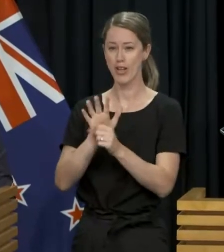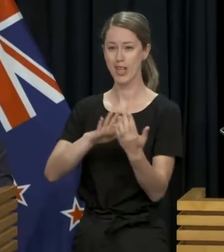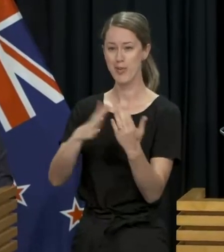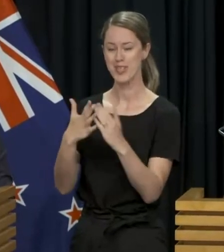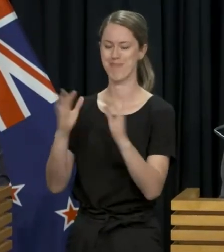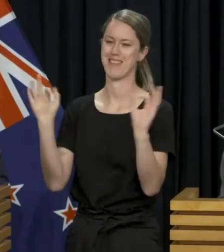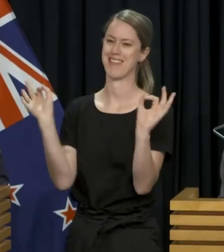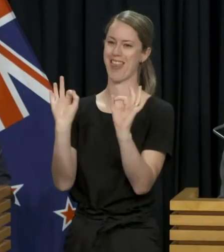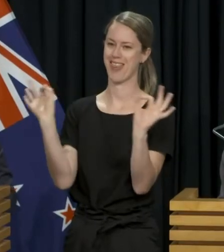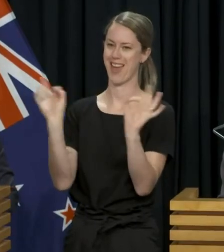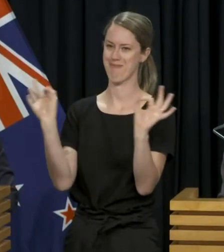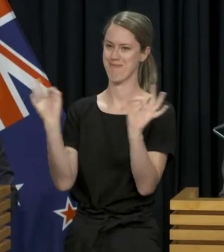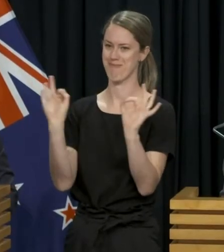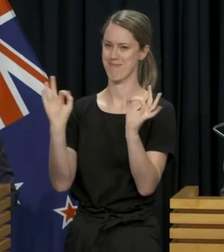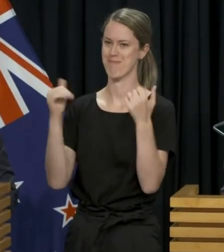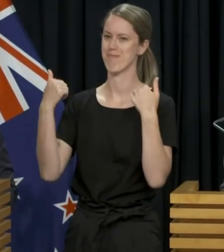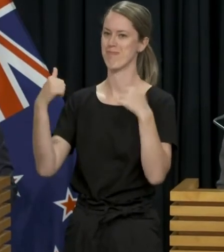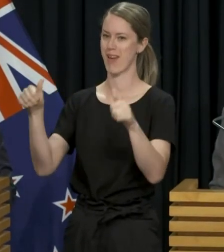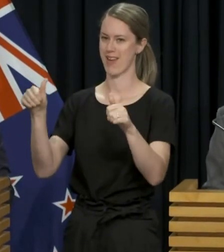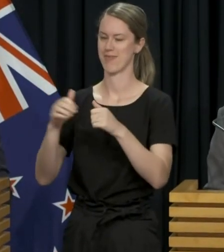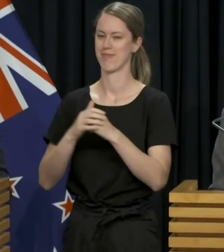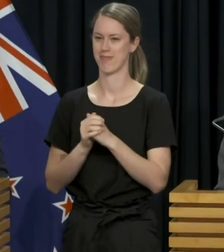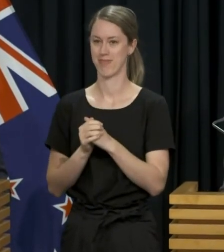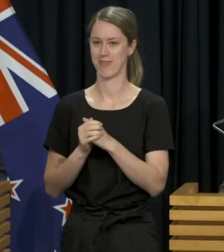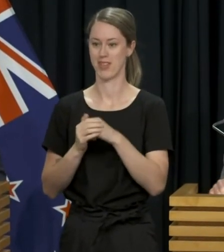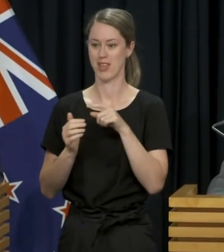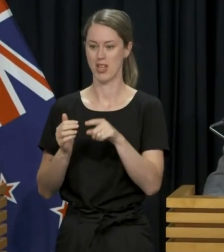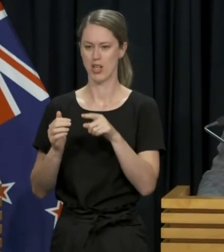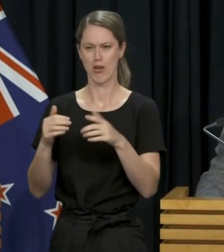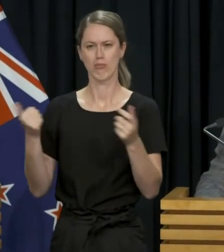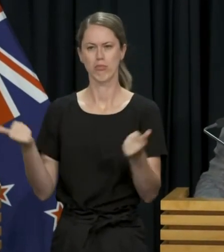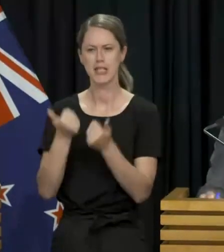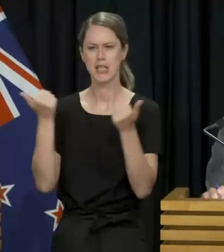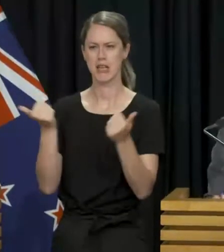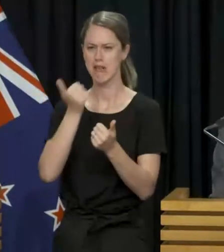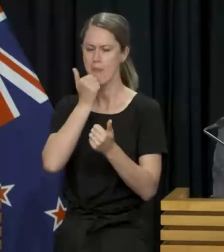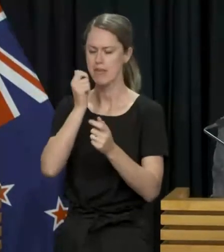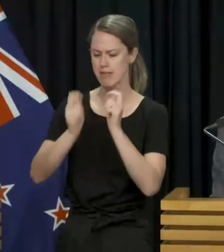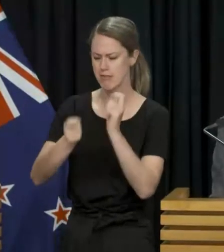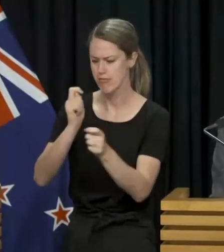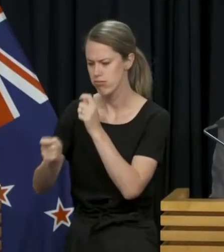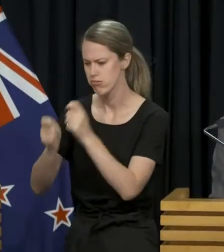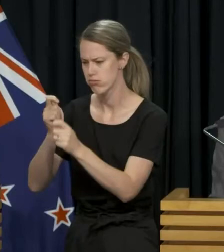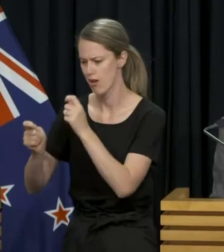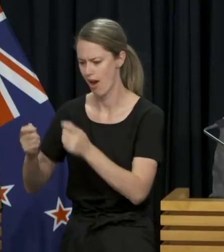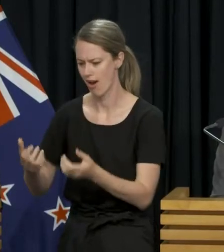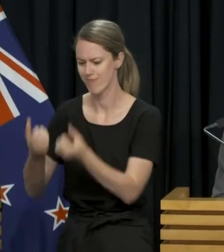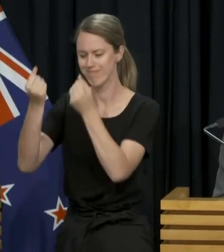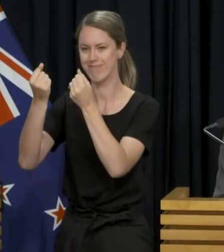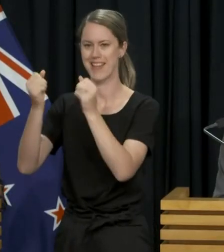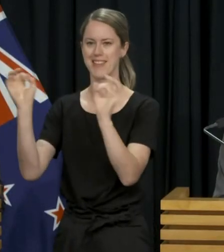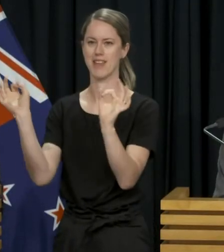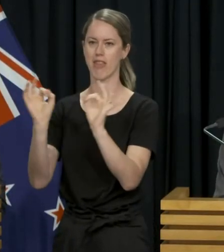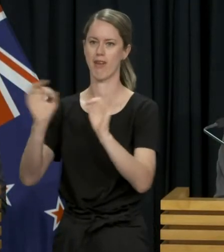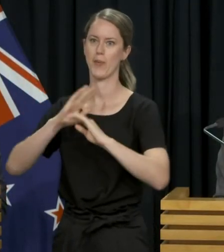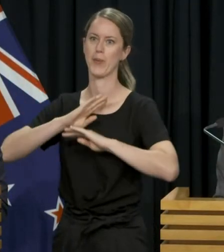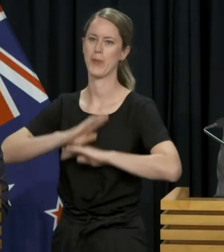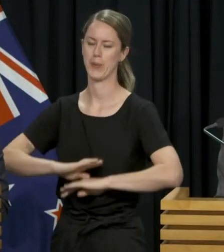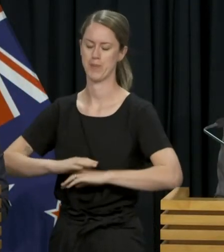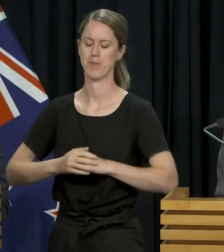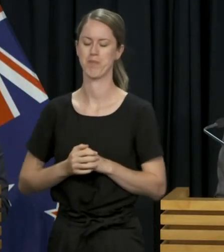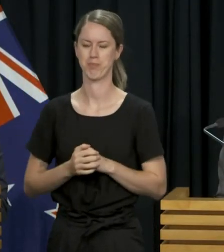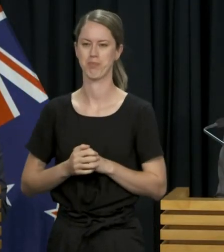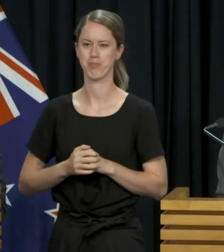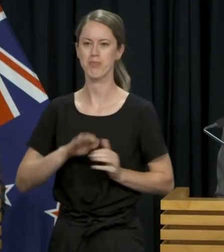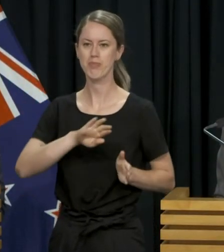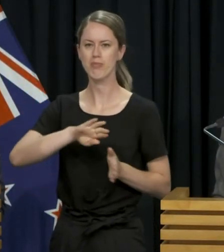the community to report today. That's off the back of some very strong testing numbers over the last 48 hours. I want to start